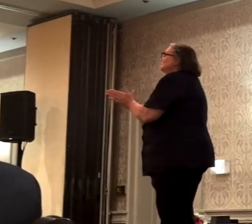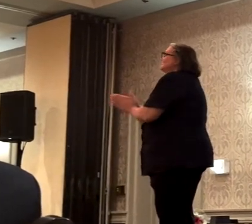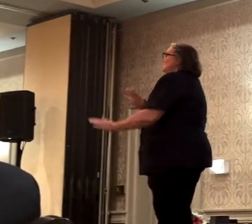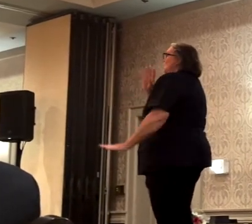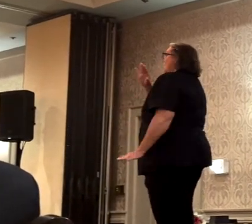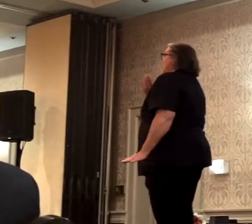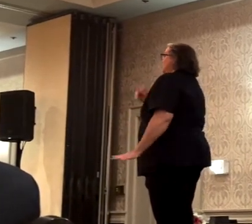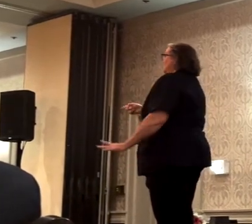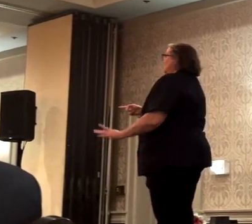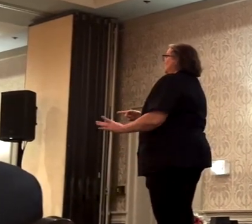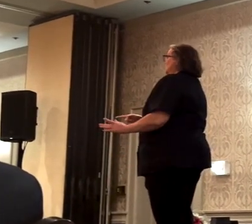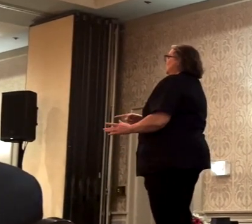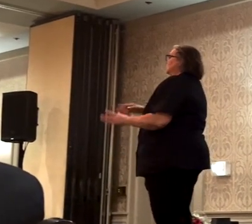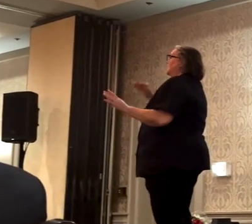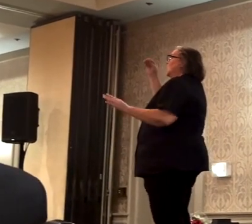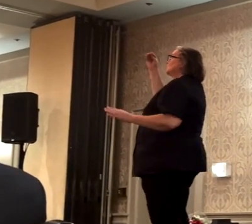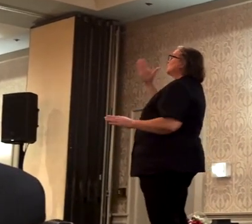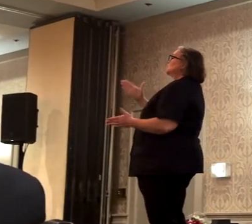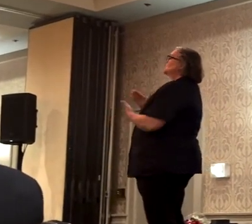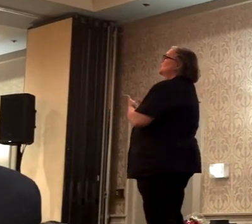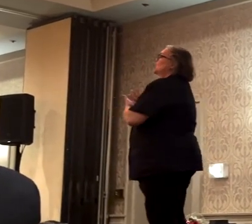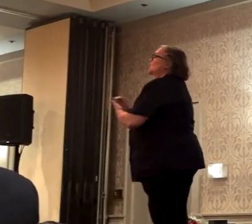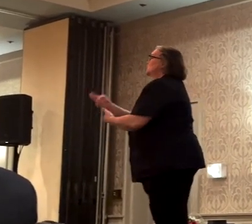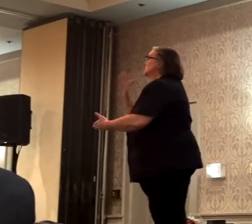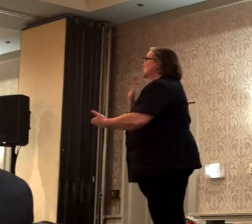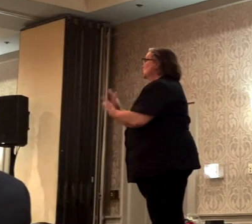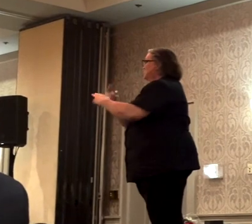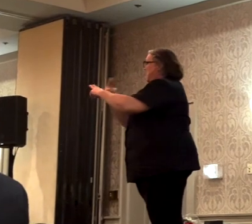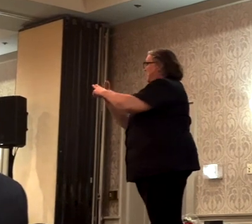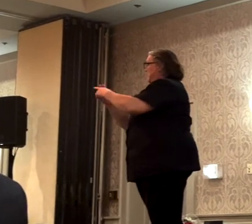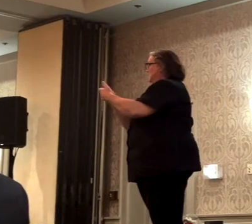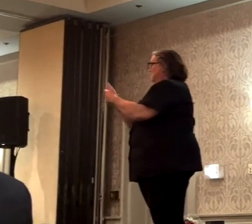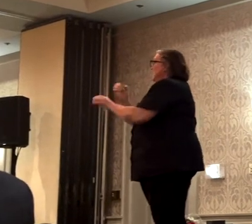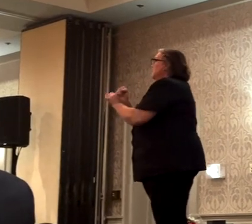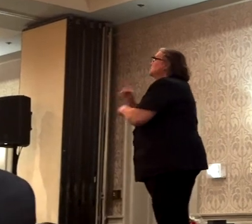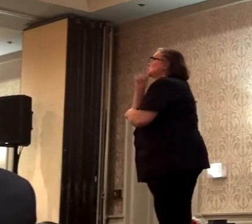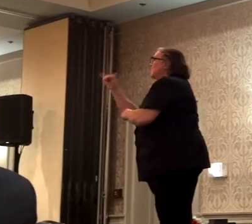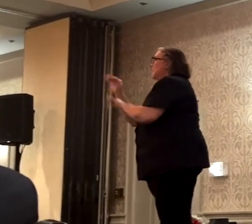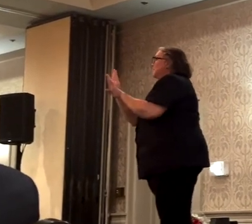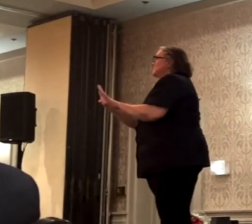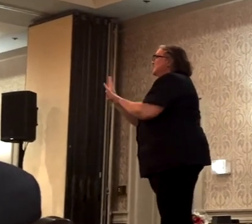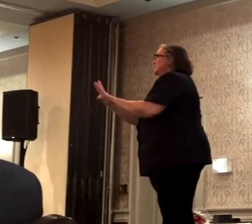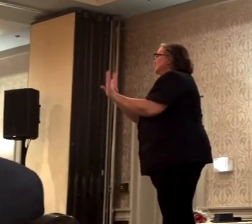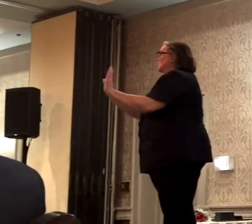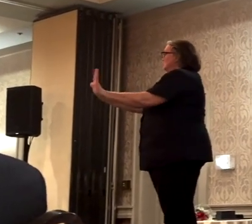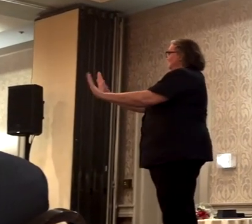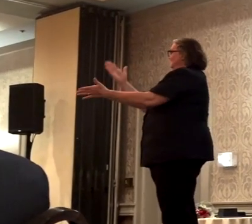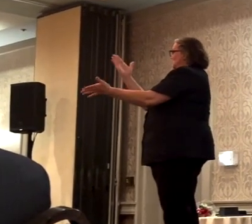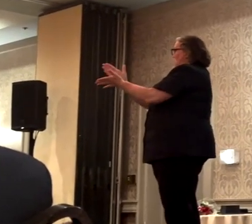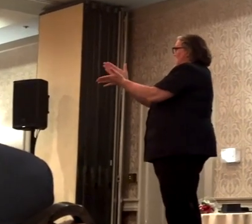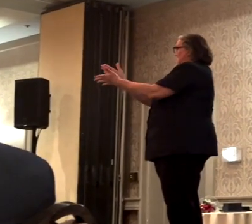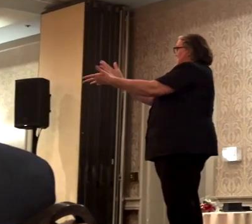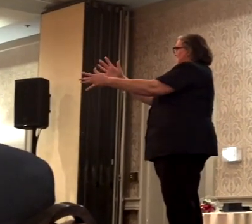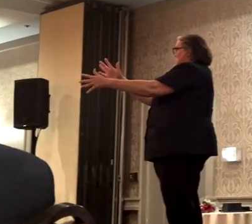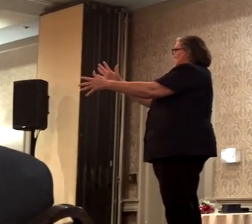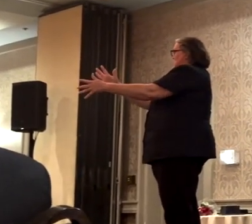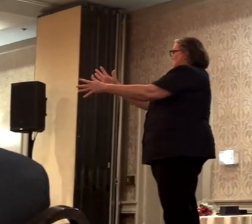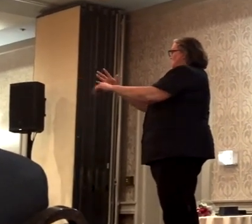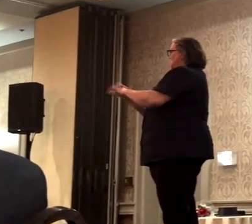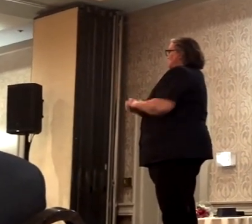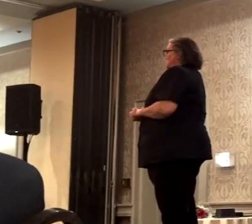gracefully earned her stripes, making sure this behavior was not repeated